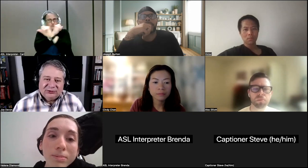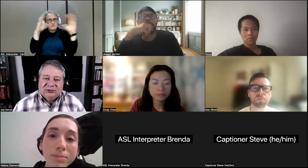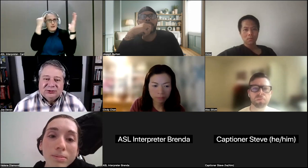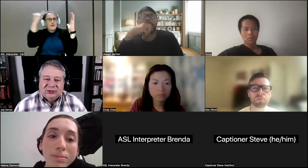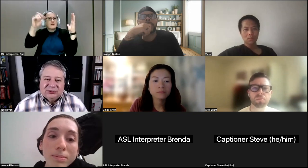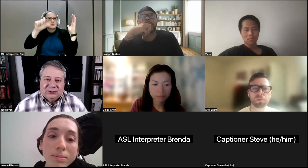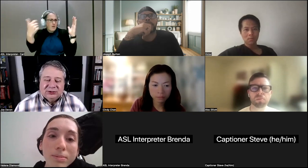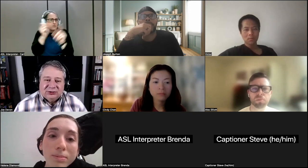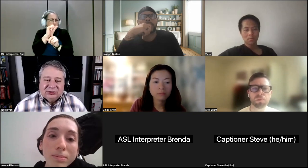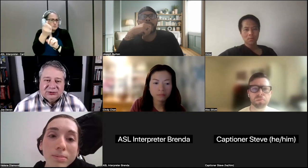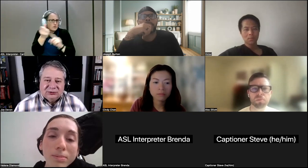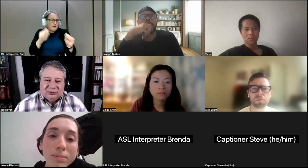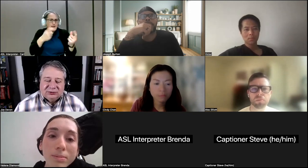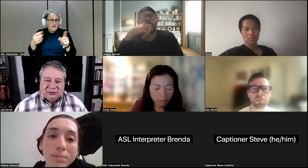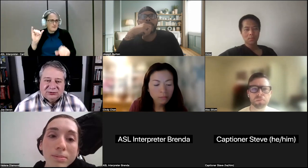others.